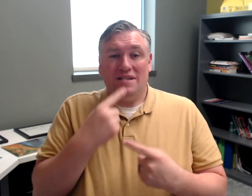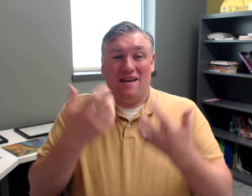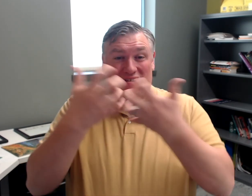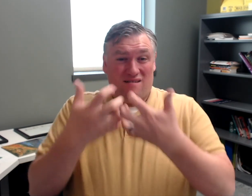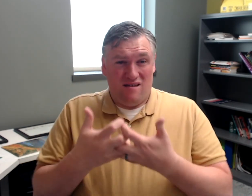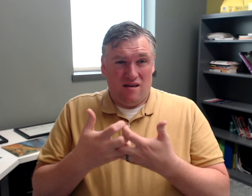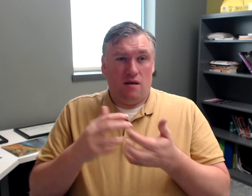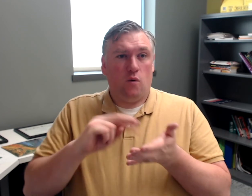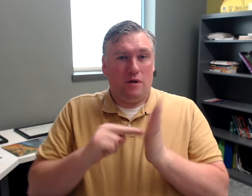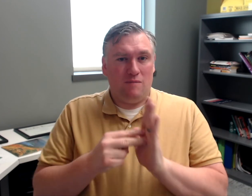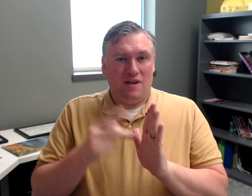it in a classroom at all?